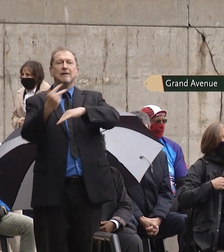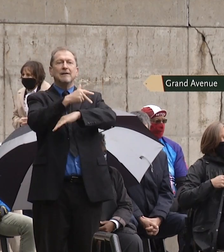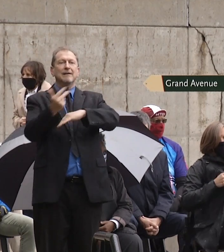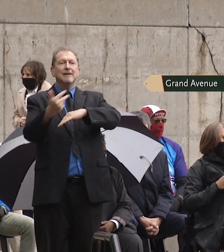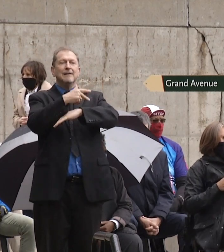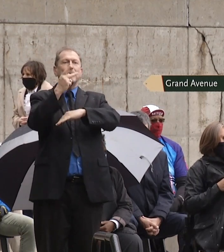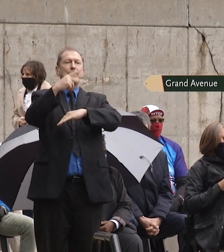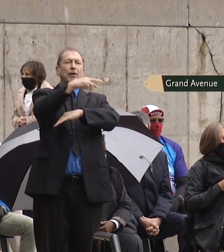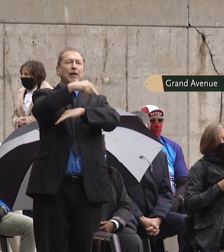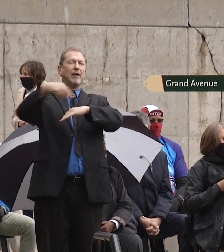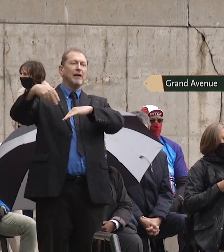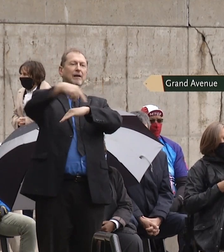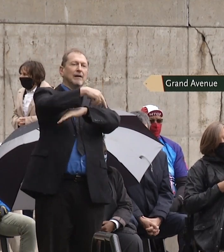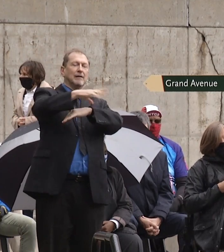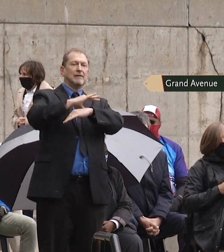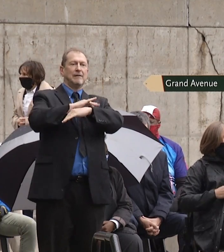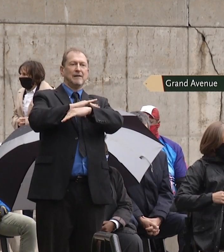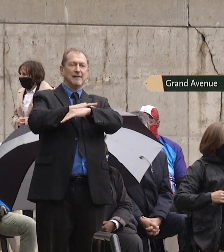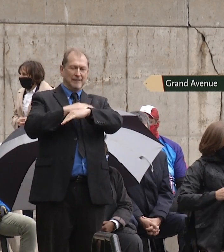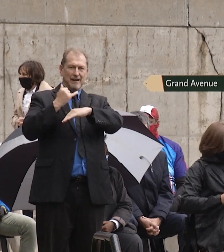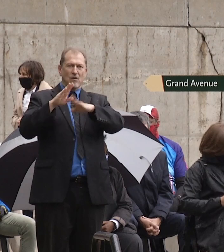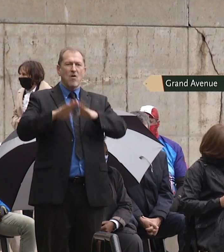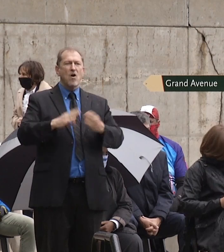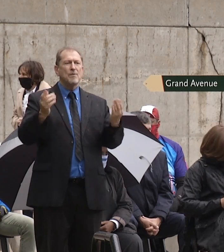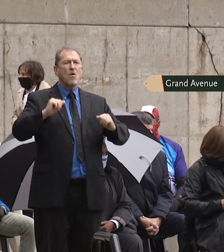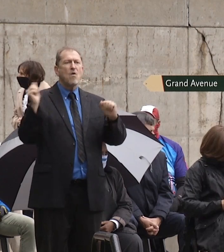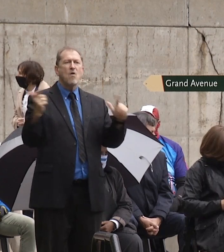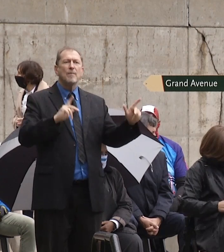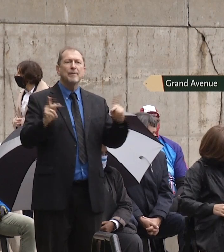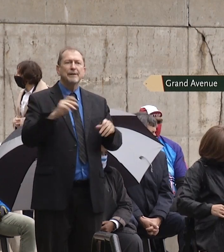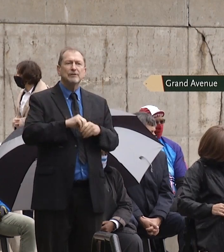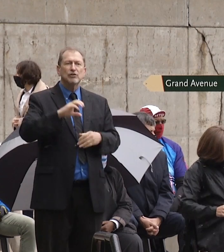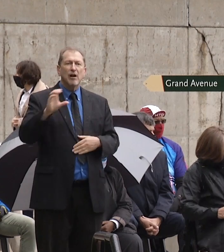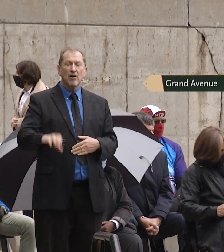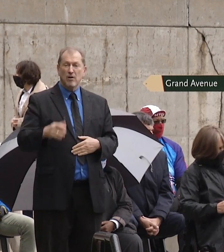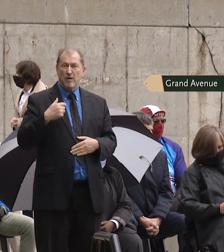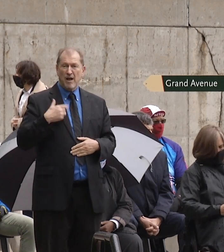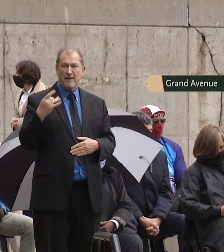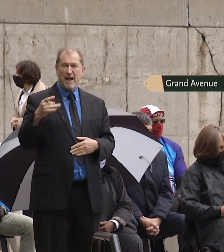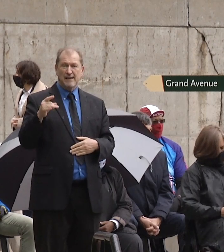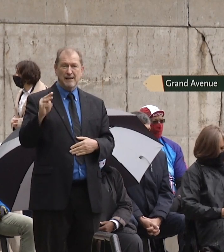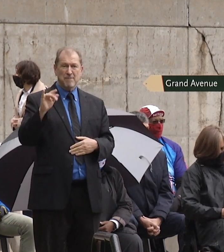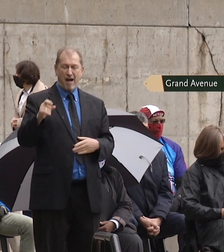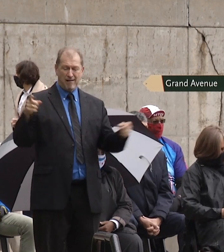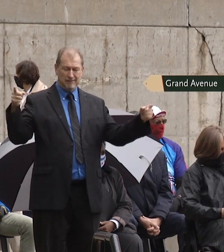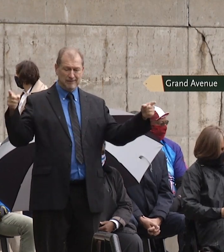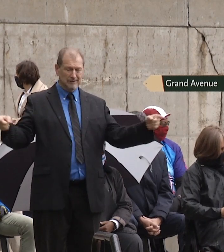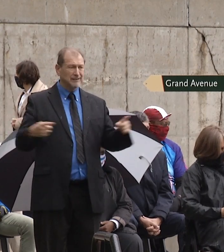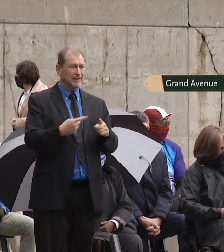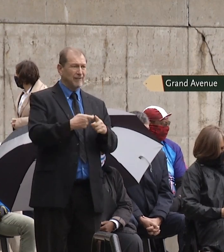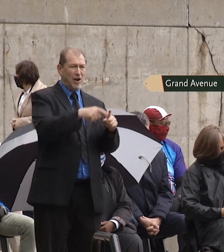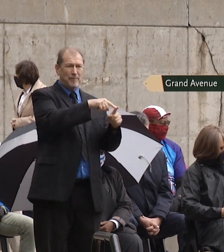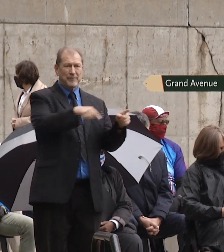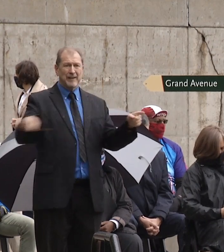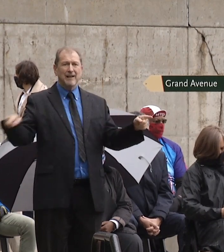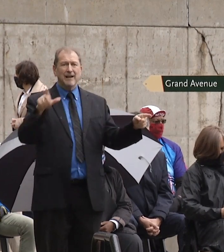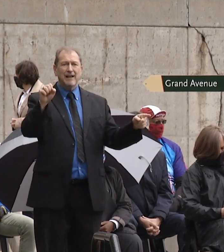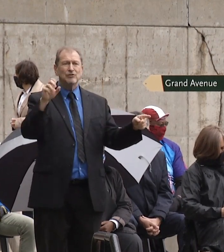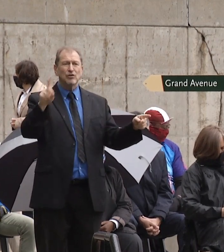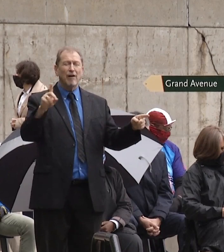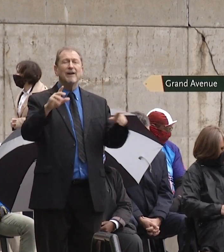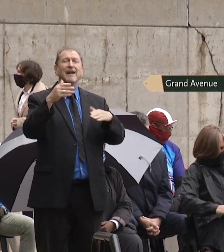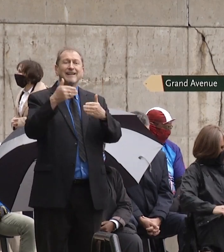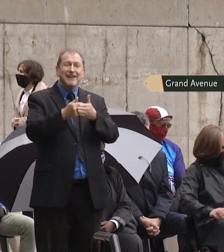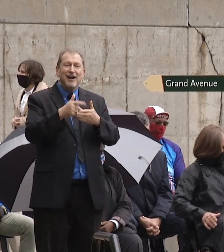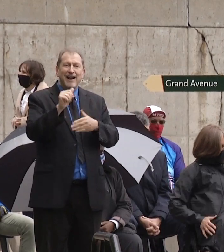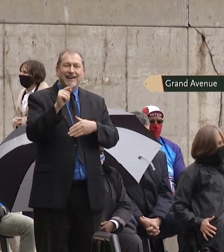to open this so that all Chicagoans can enjoy our 18-mile ring from north to south along Chicago's lakefront. I want